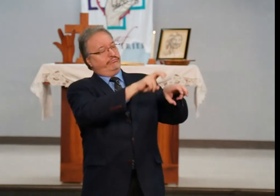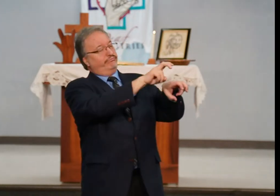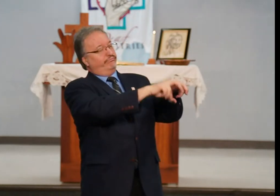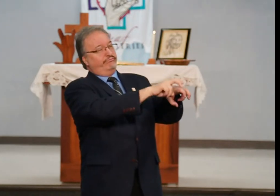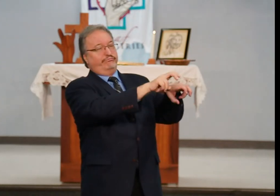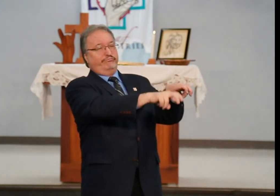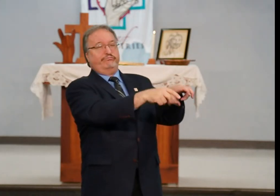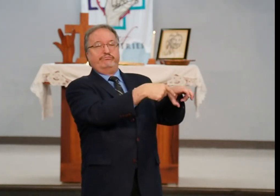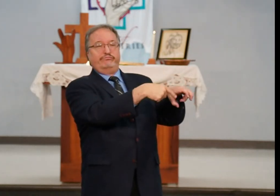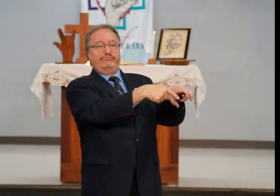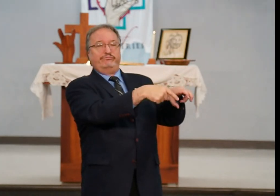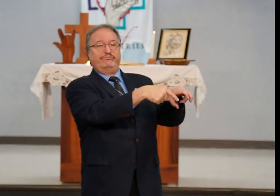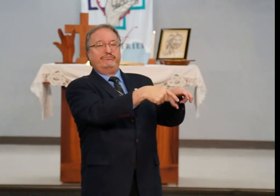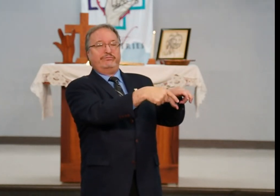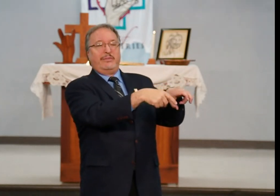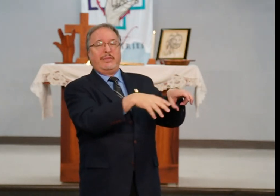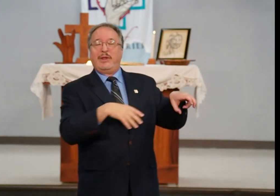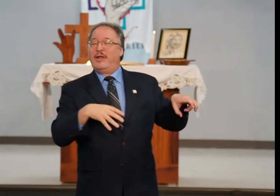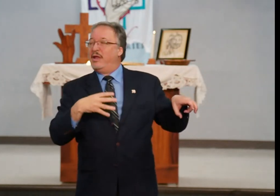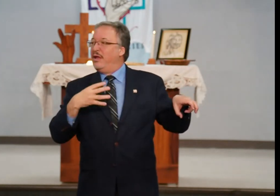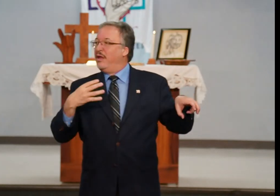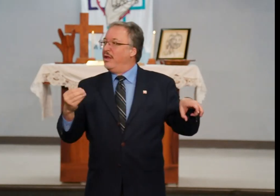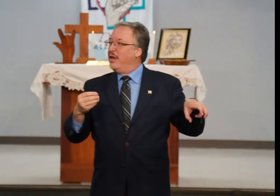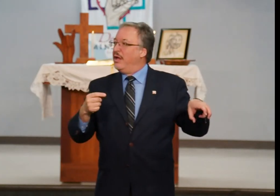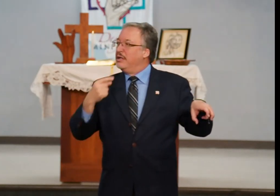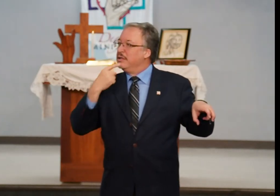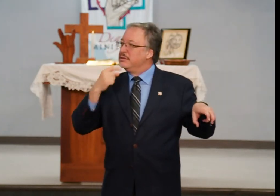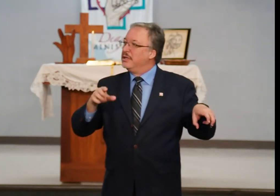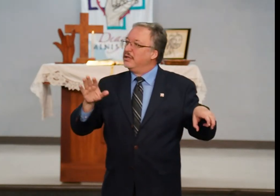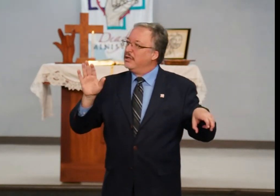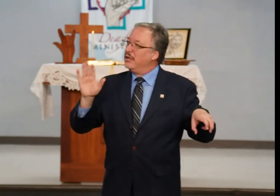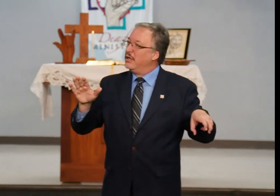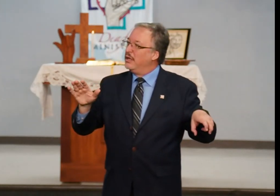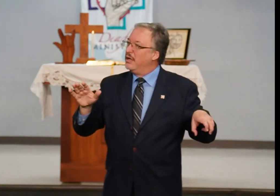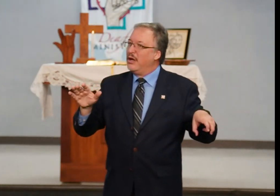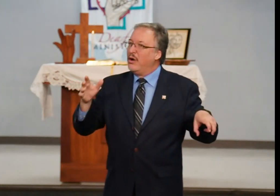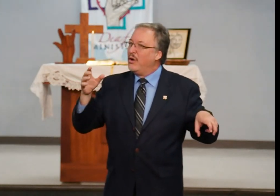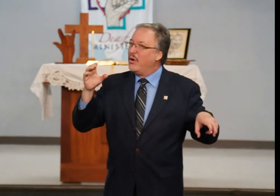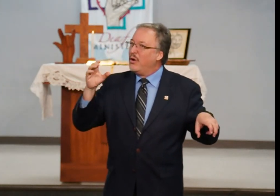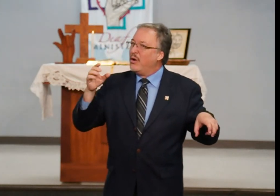But then there was what we now know to be an angel sitting next to the tomb